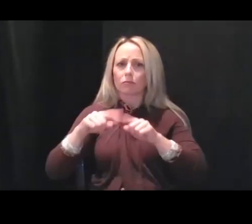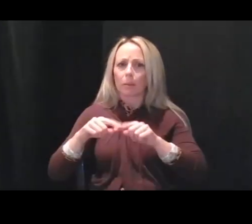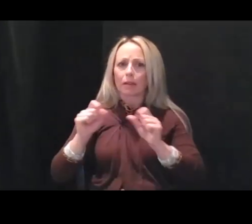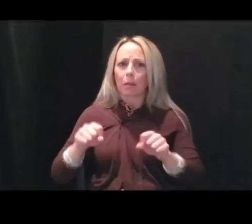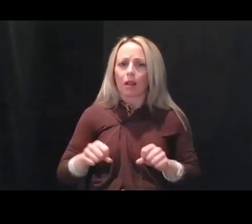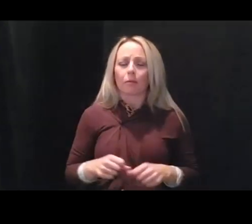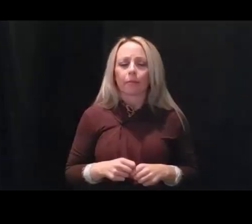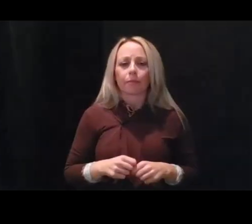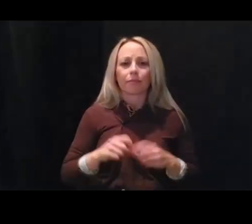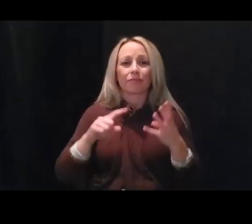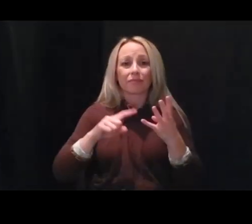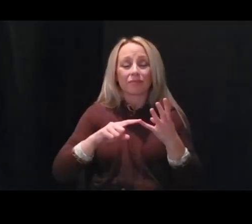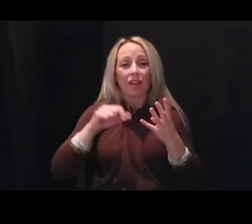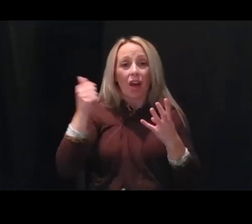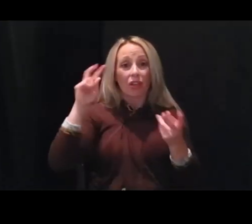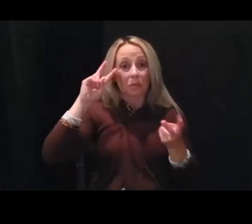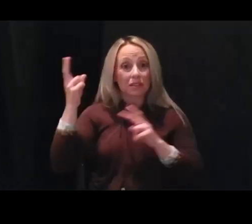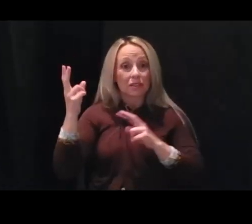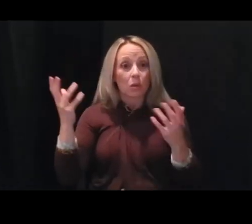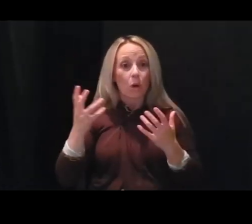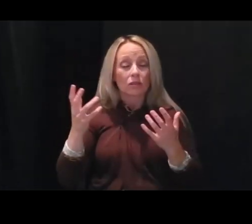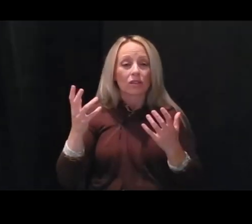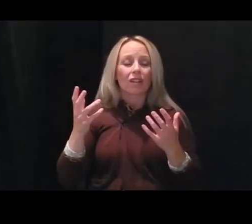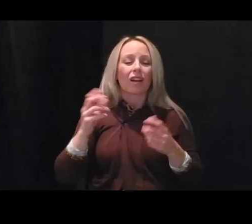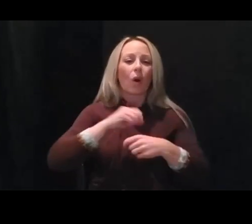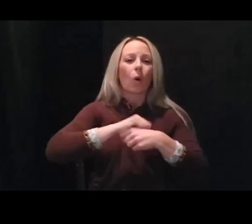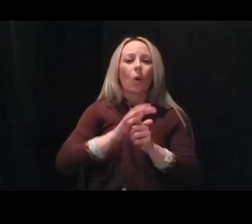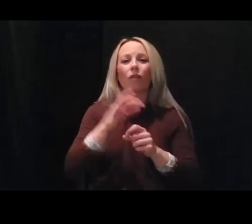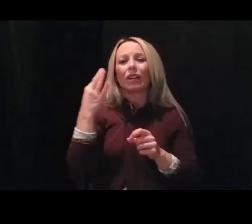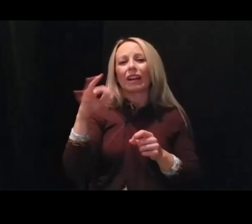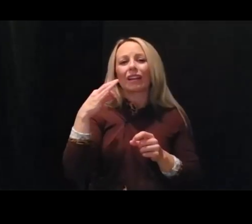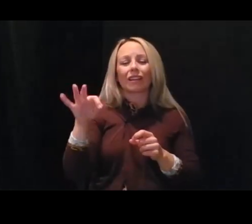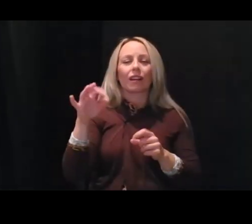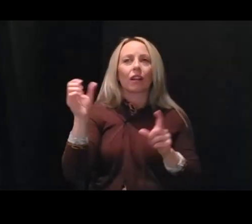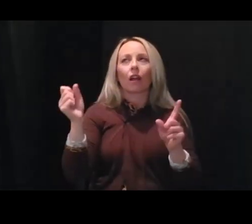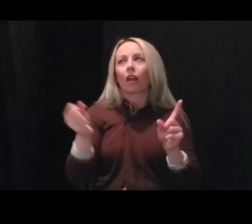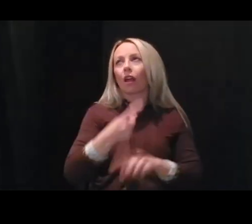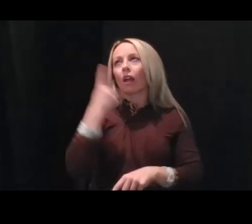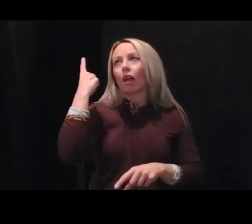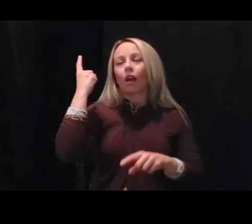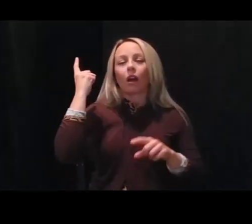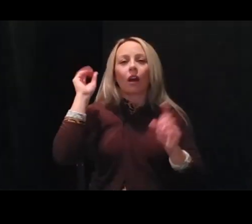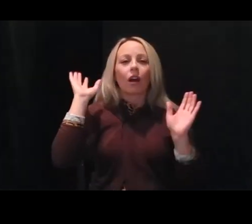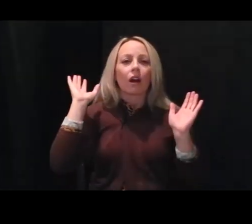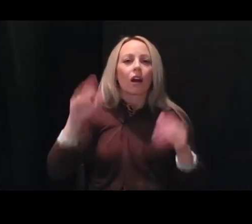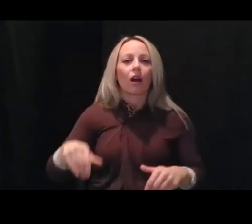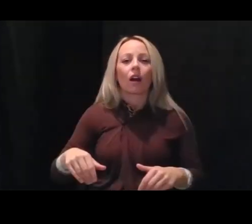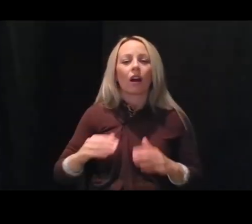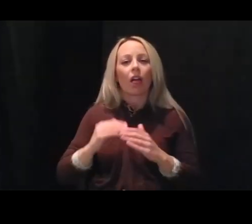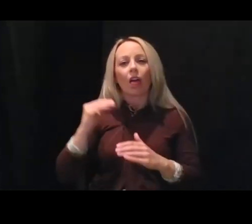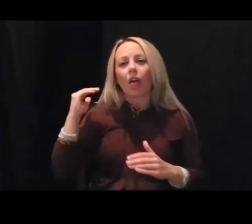Misconception number 4, the whole virus has been blown out of proportion and will be over or out of the news after the